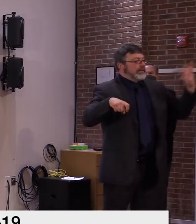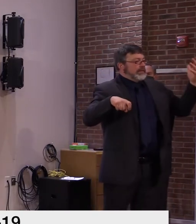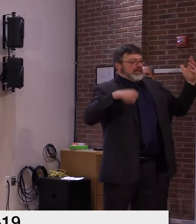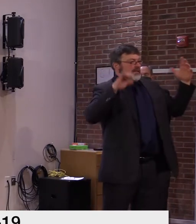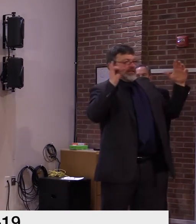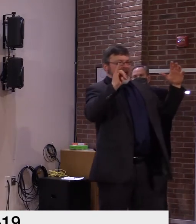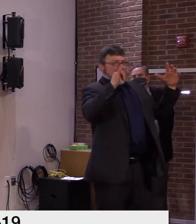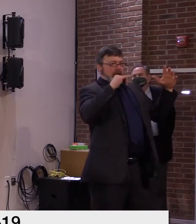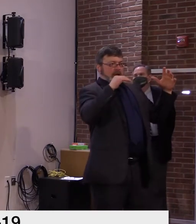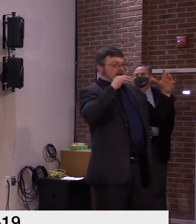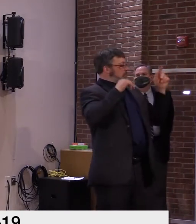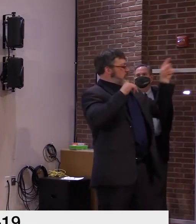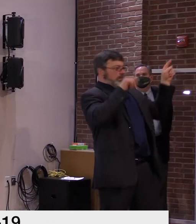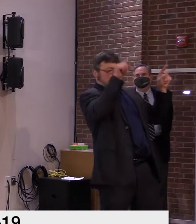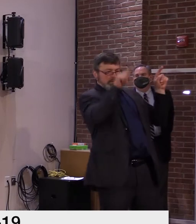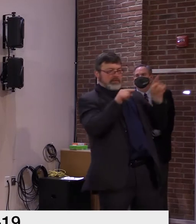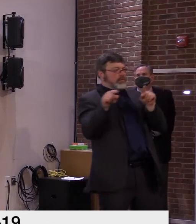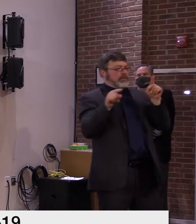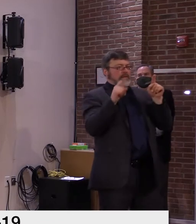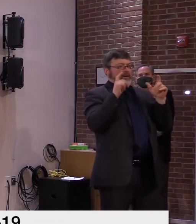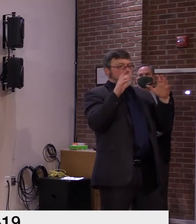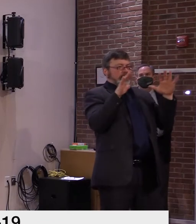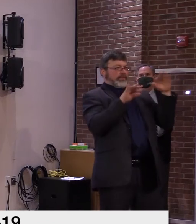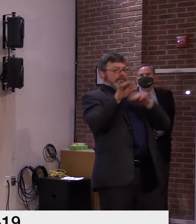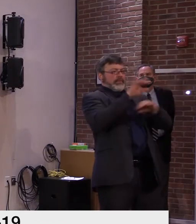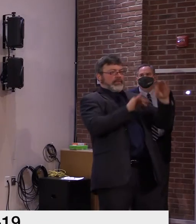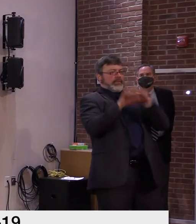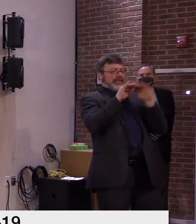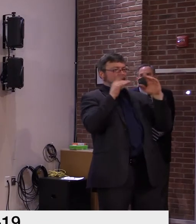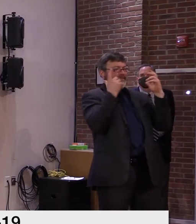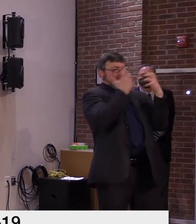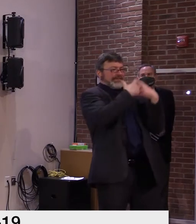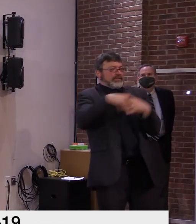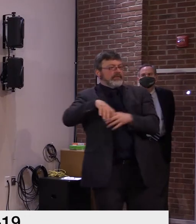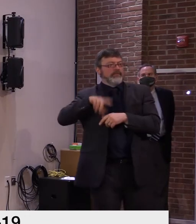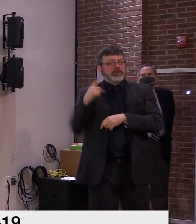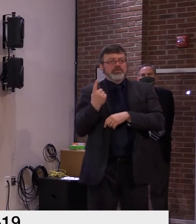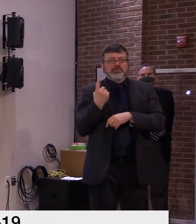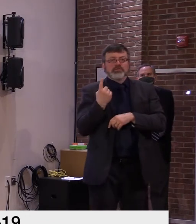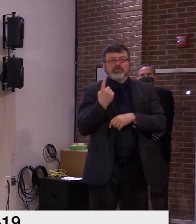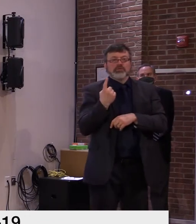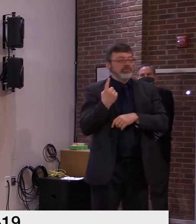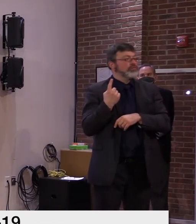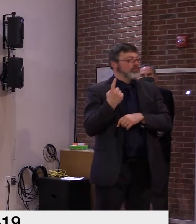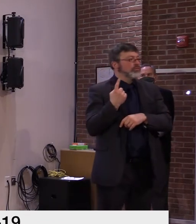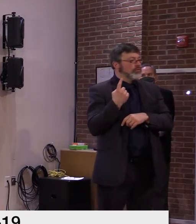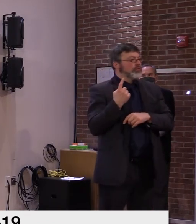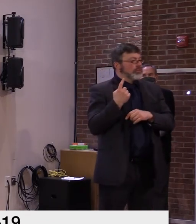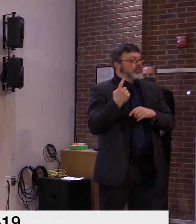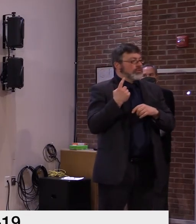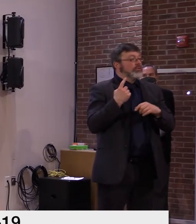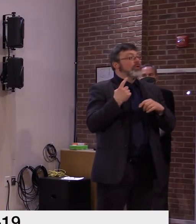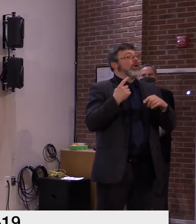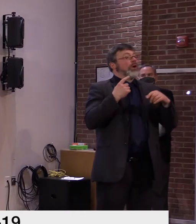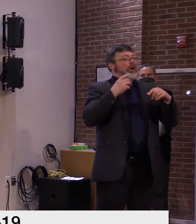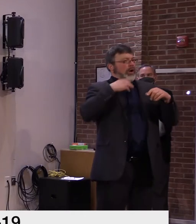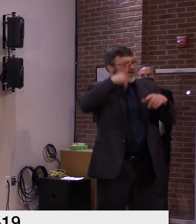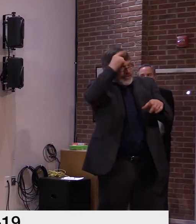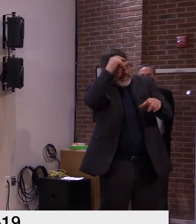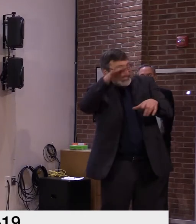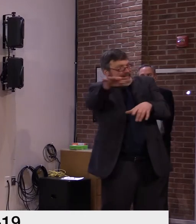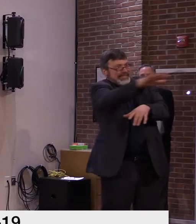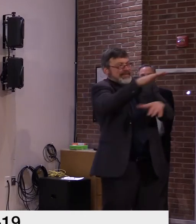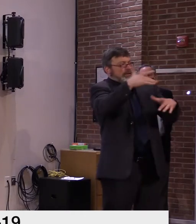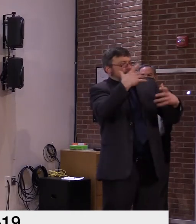get our kids back in school and relieve any apprehension they might have in doing so. But first, we want to make sure, again,